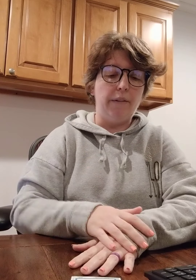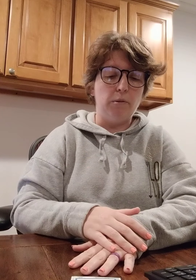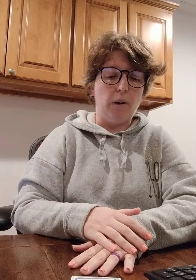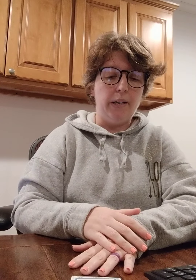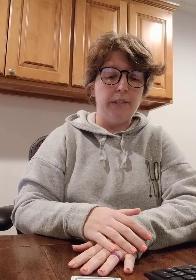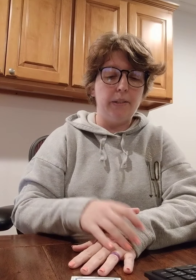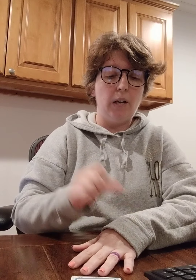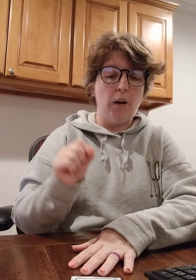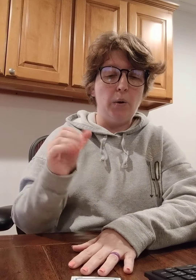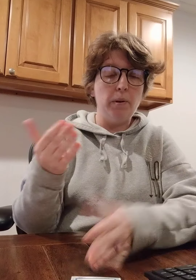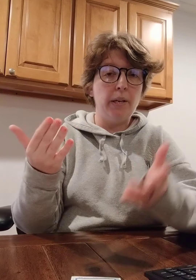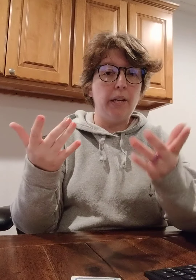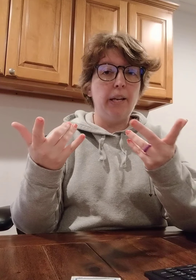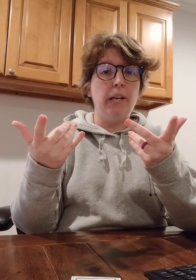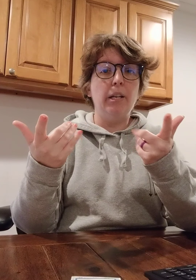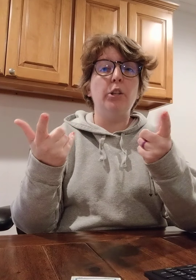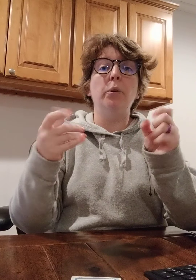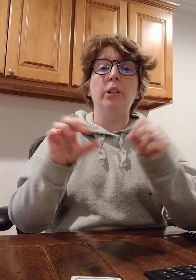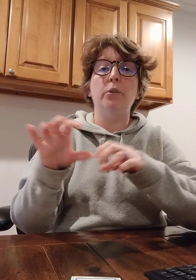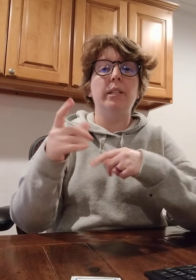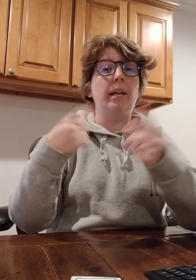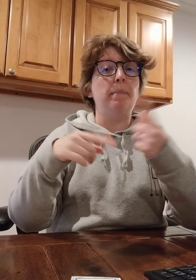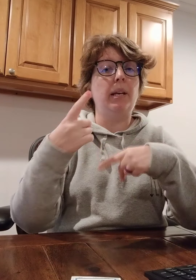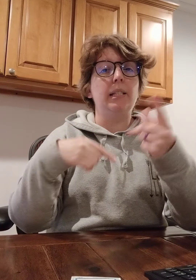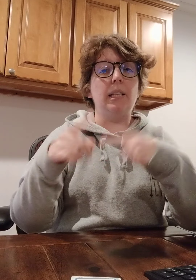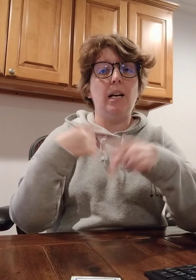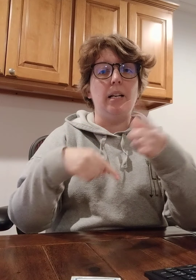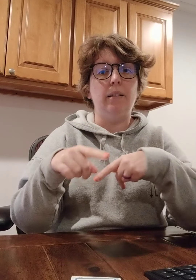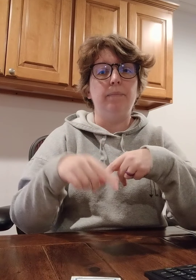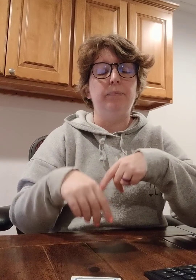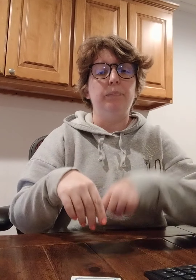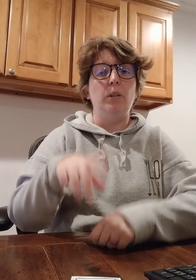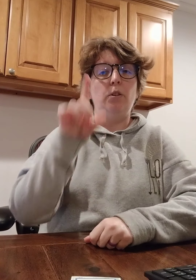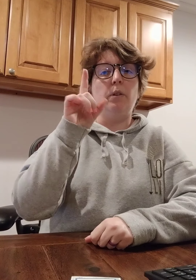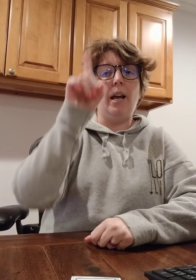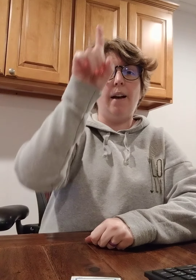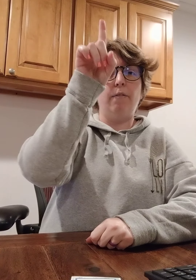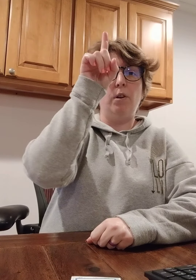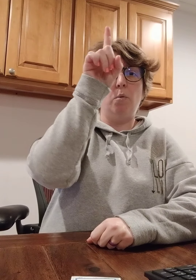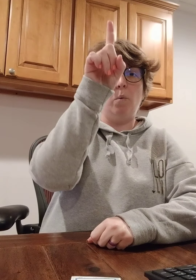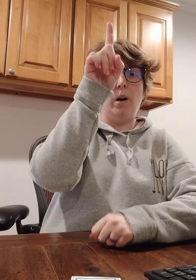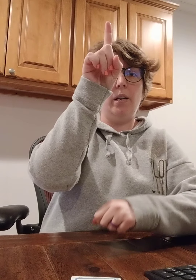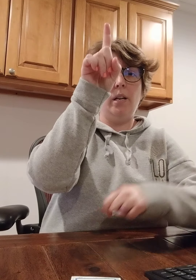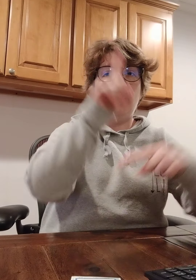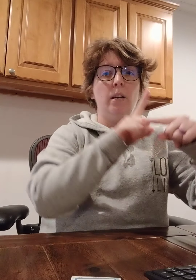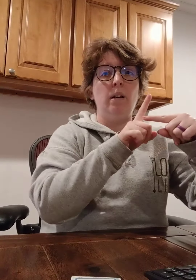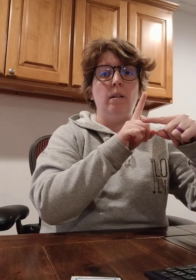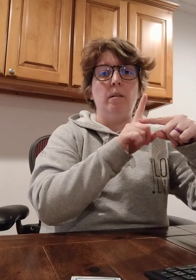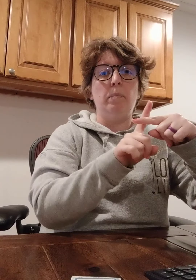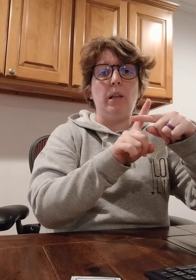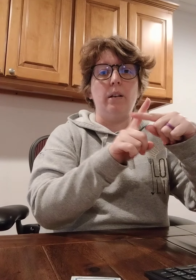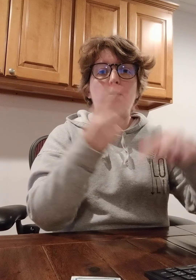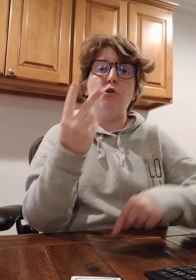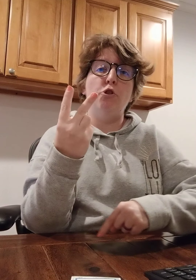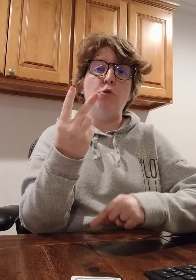left to right. So you can do the same thing in sign. You can have 1 plus